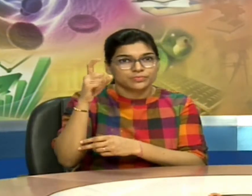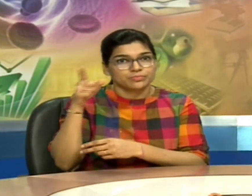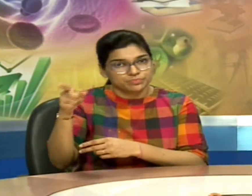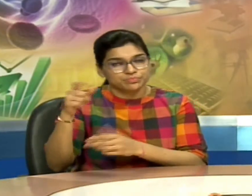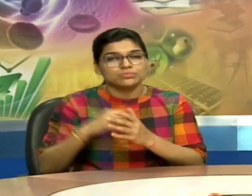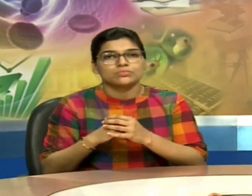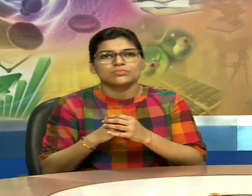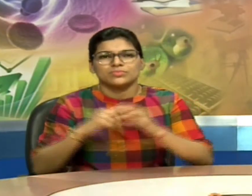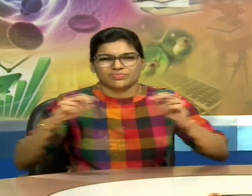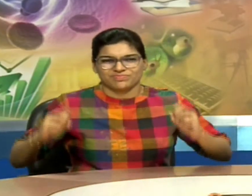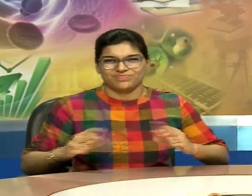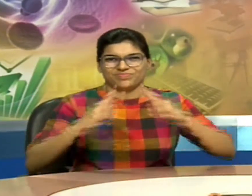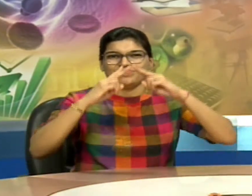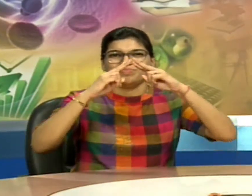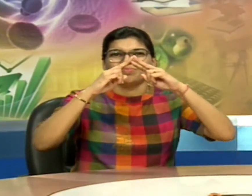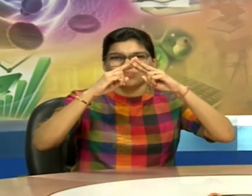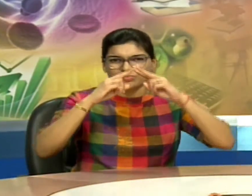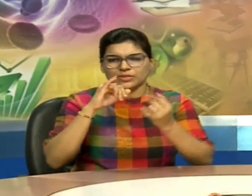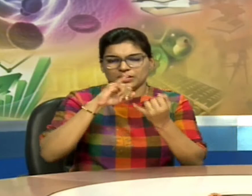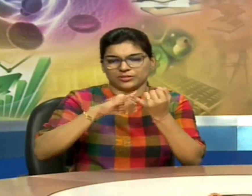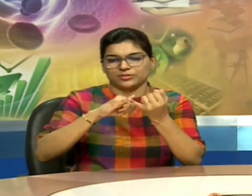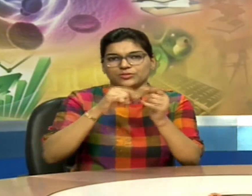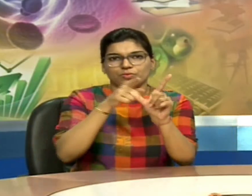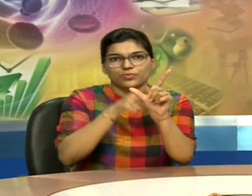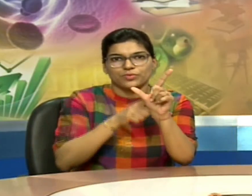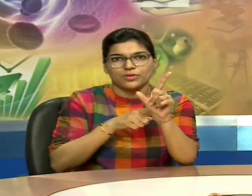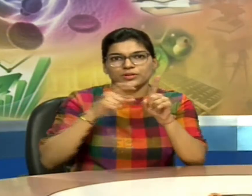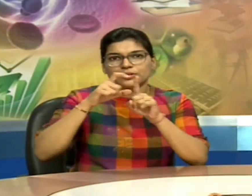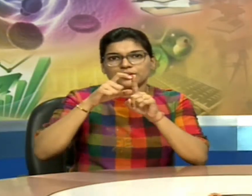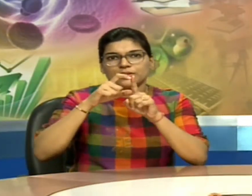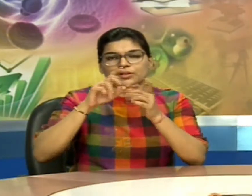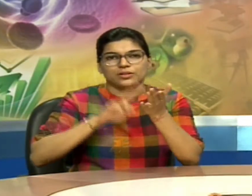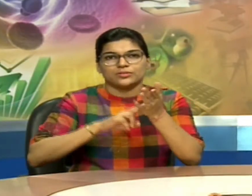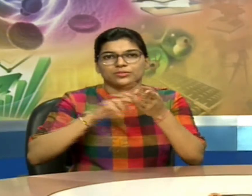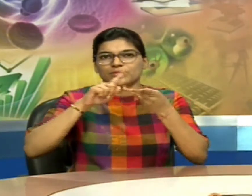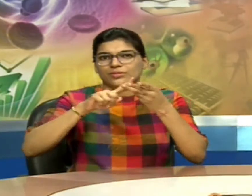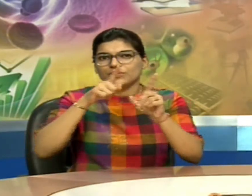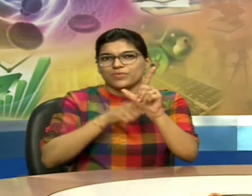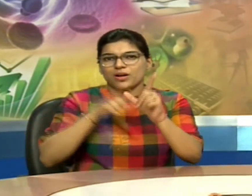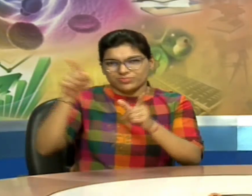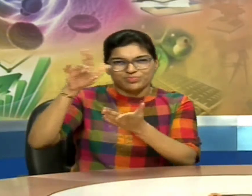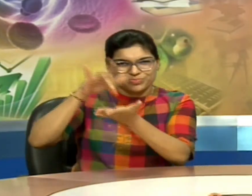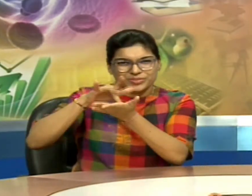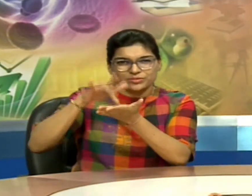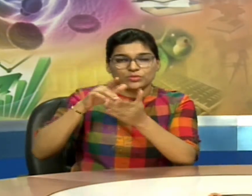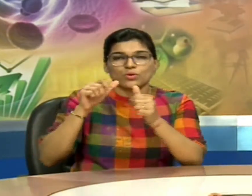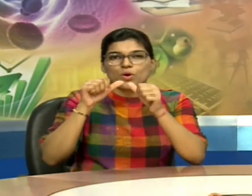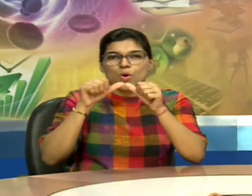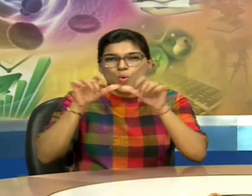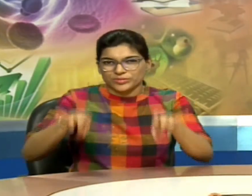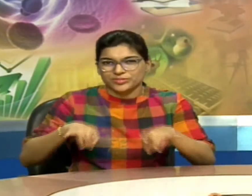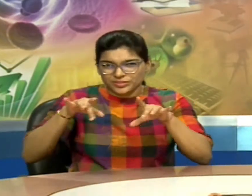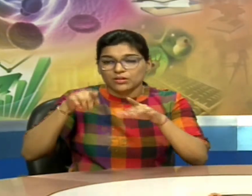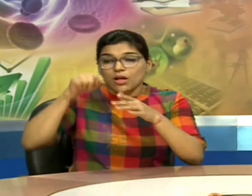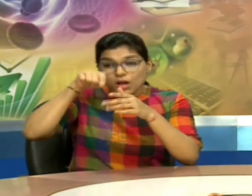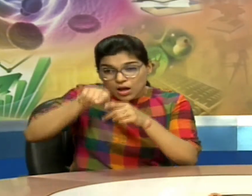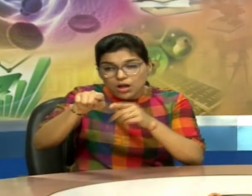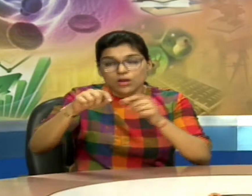in the year 2007, about 2.2 million residents at a